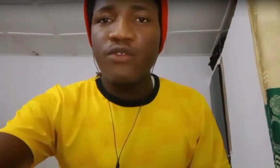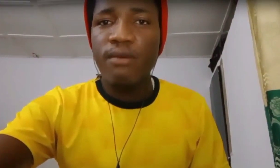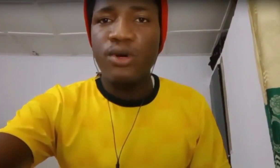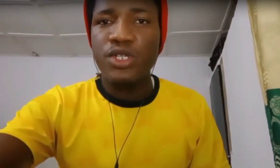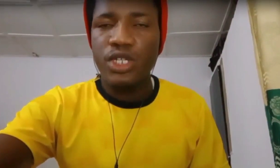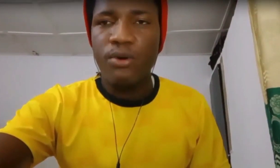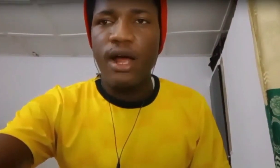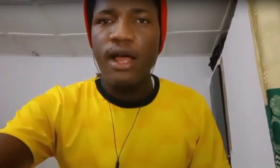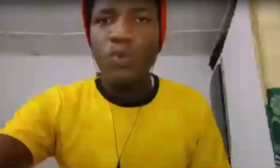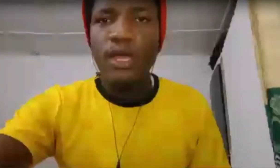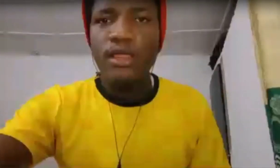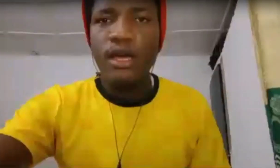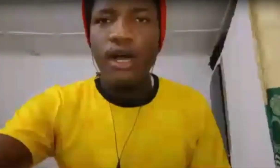Let's go with Adeniji